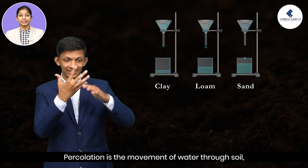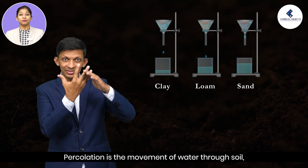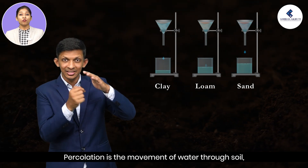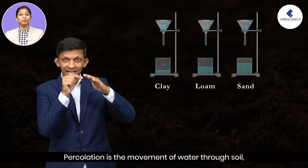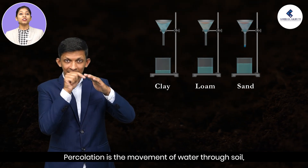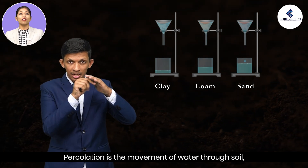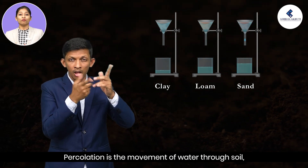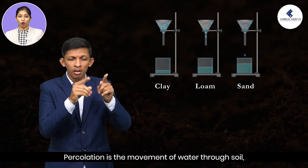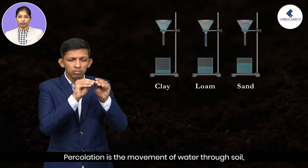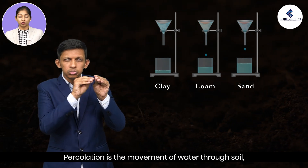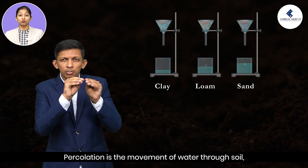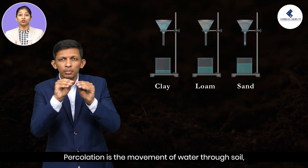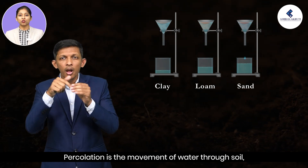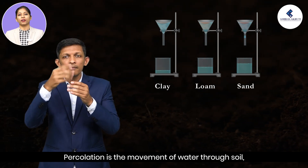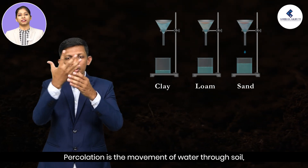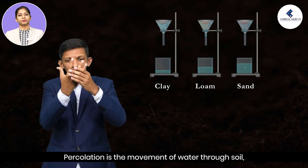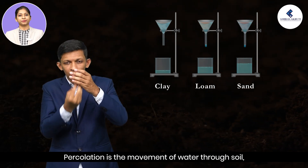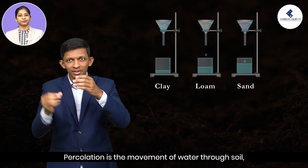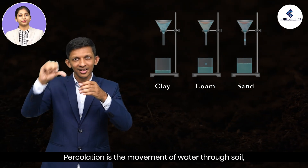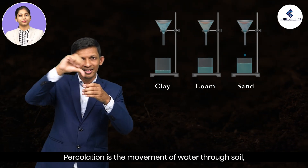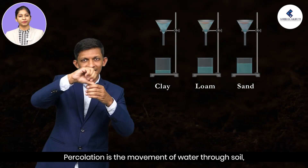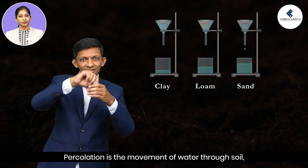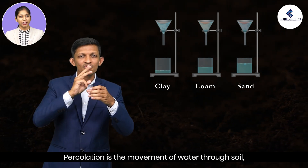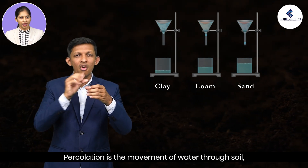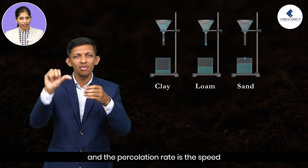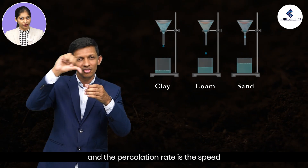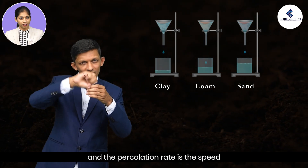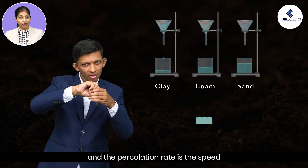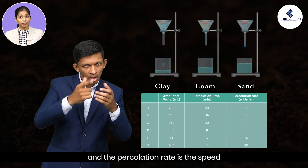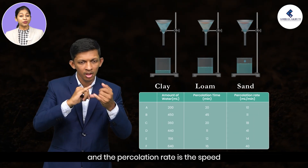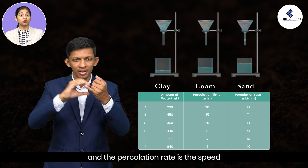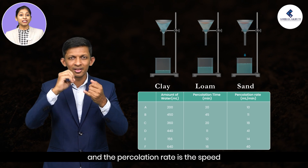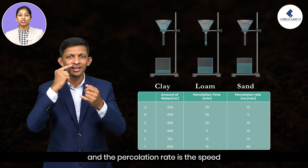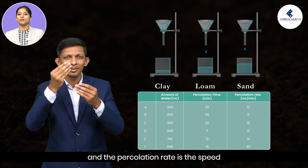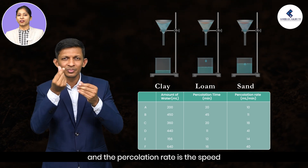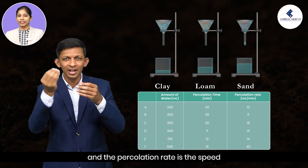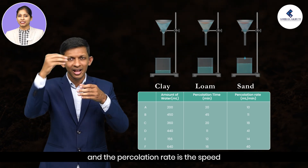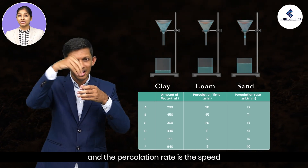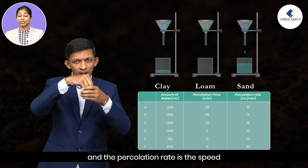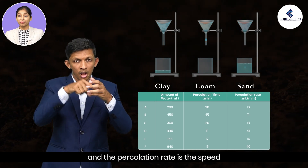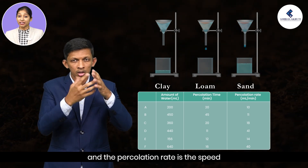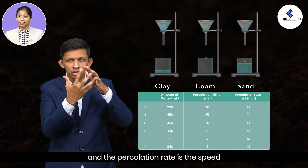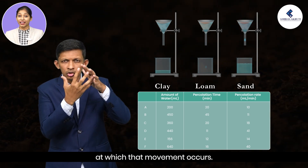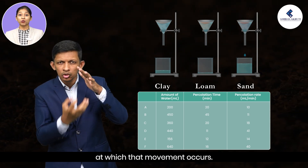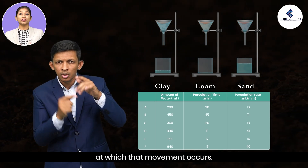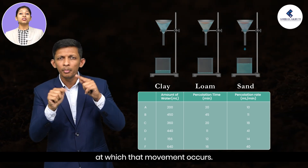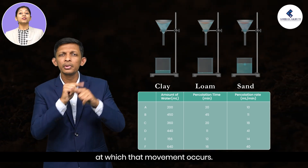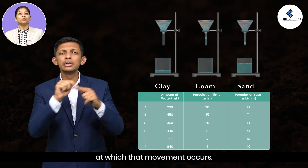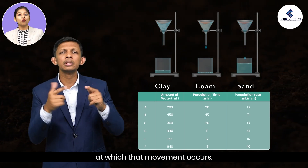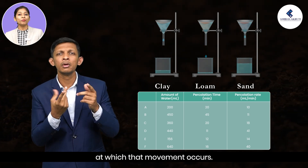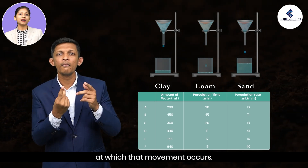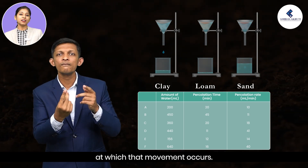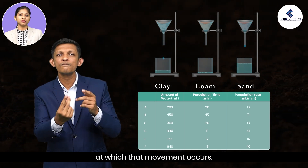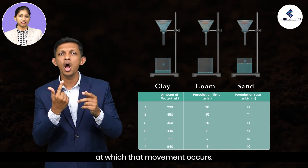Percolation is the movement of water through soil, and the percolation rate is the speed at which